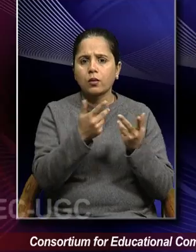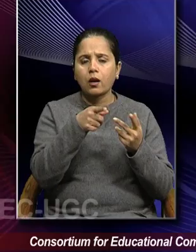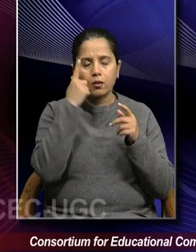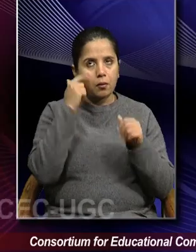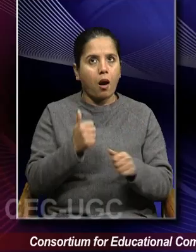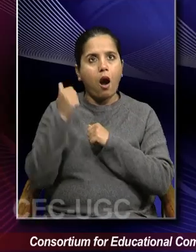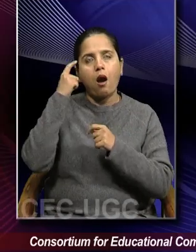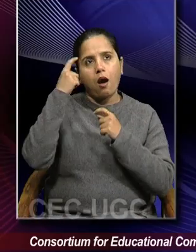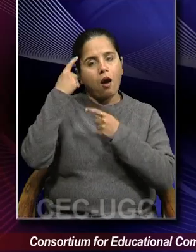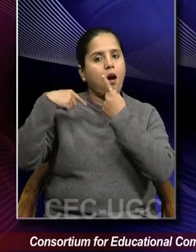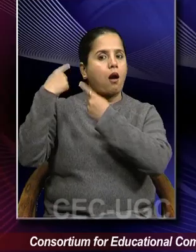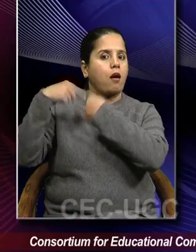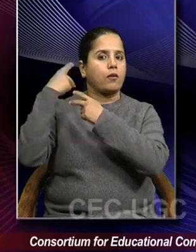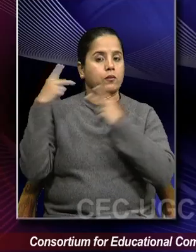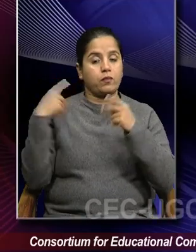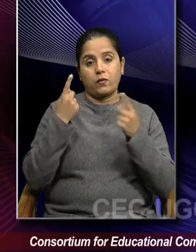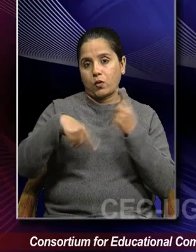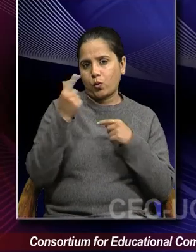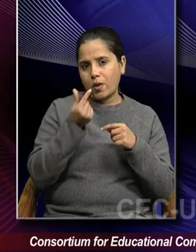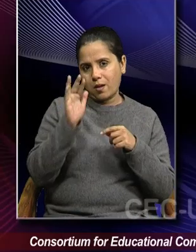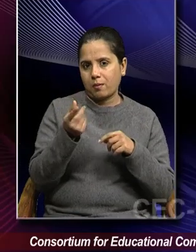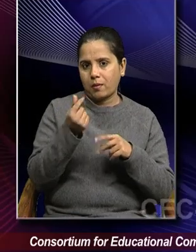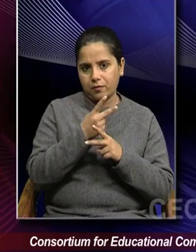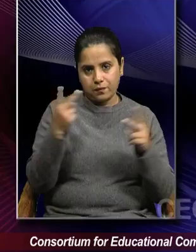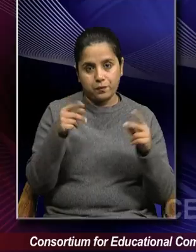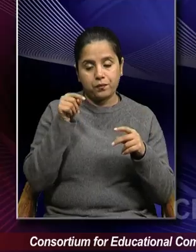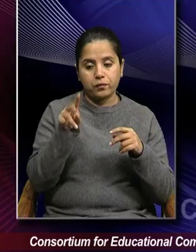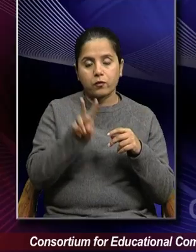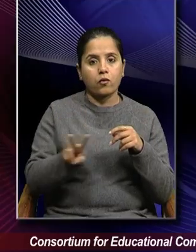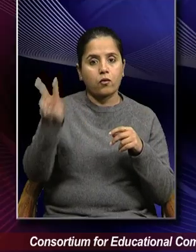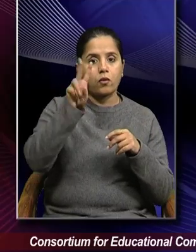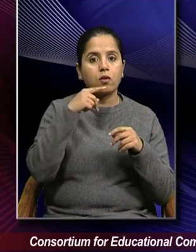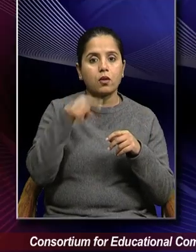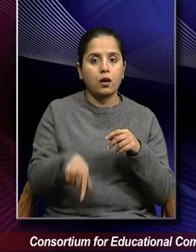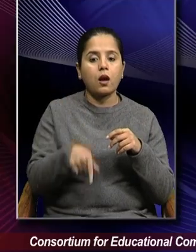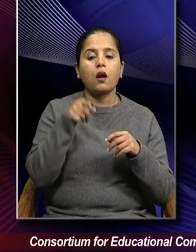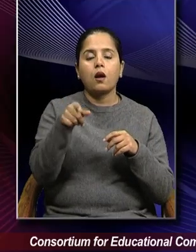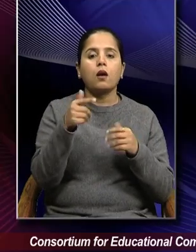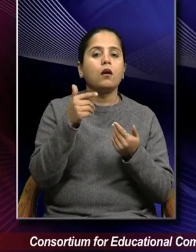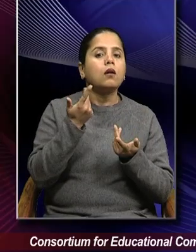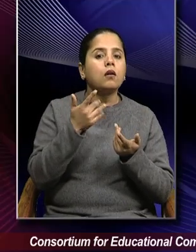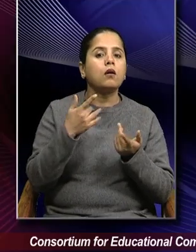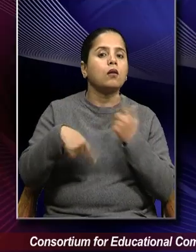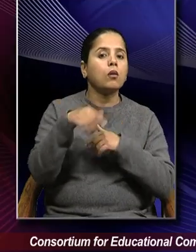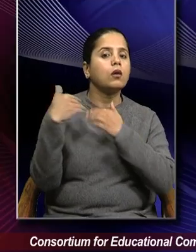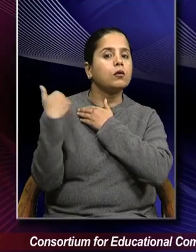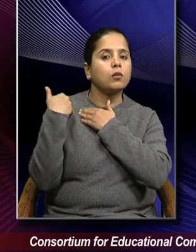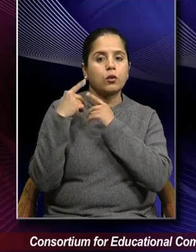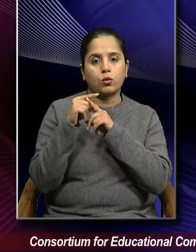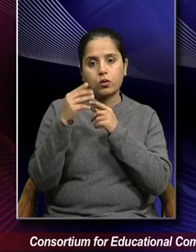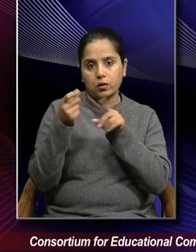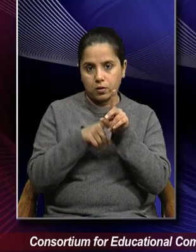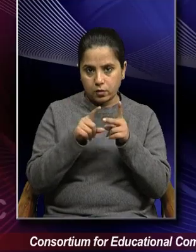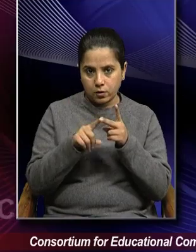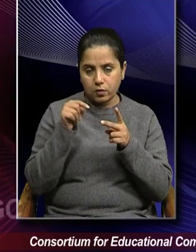of that. We all know that we are using money. So first of all, the value is being stored into that currency. Second is